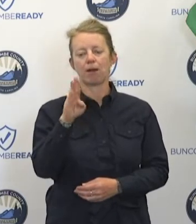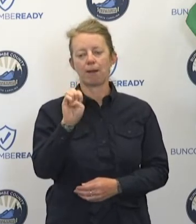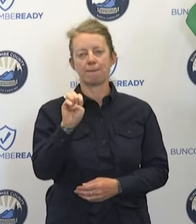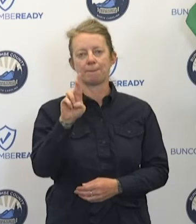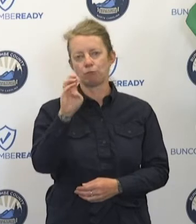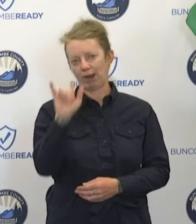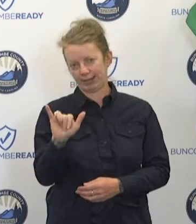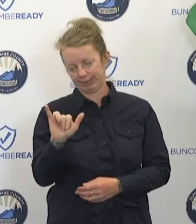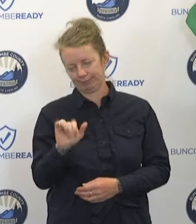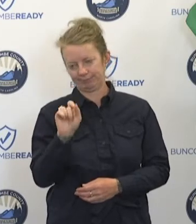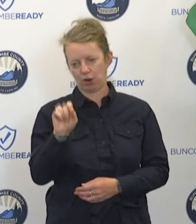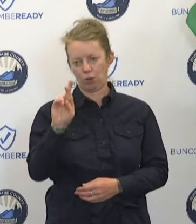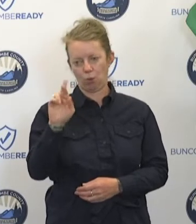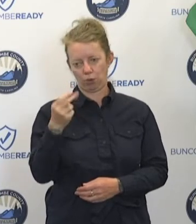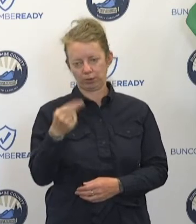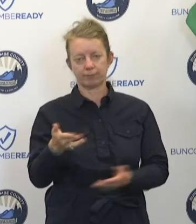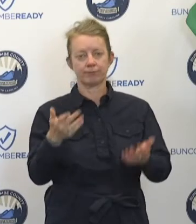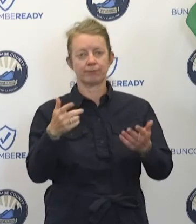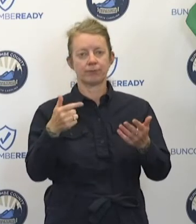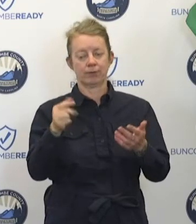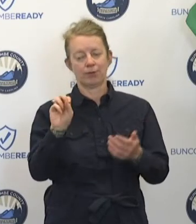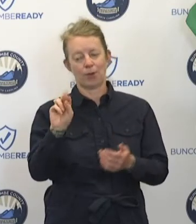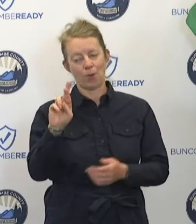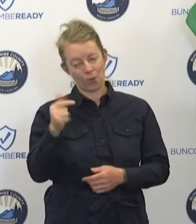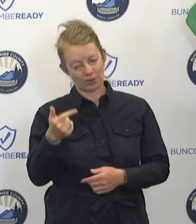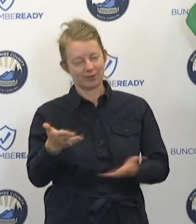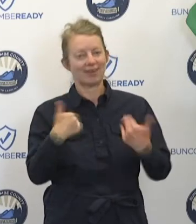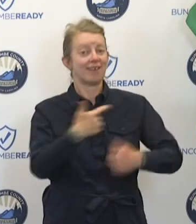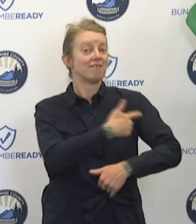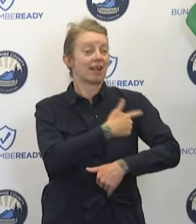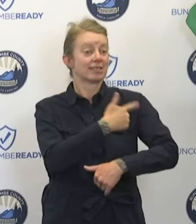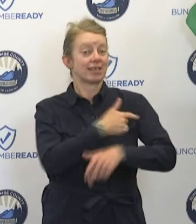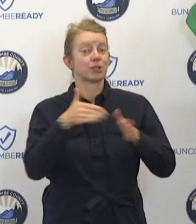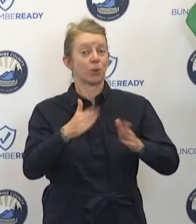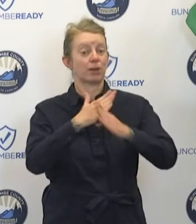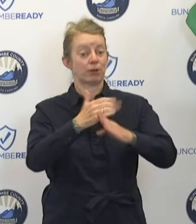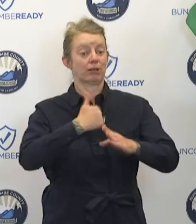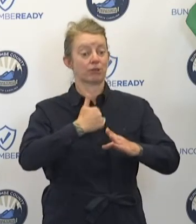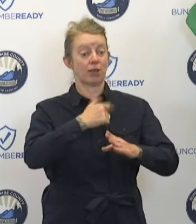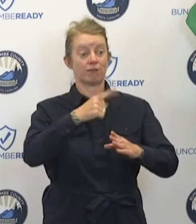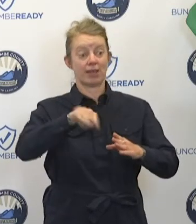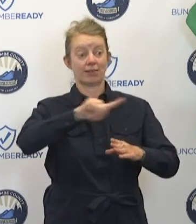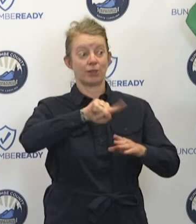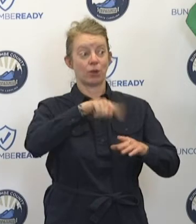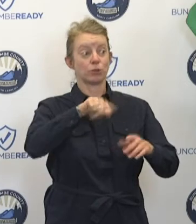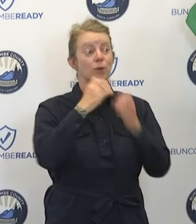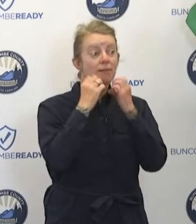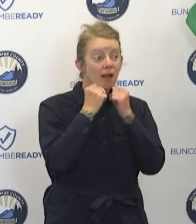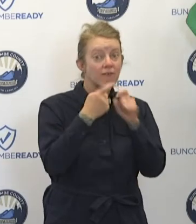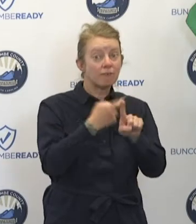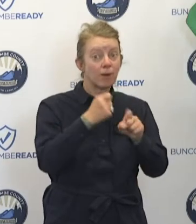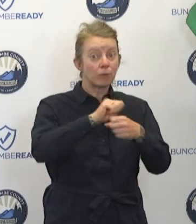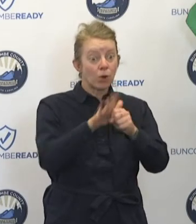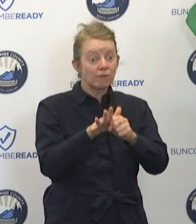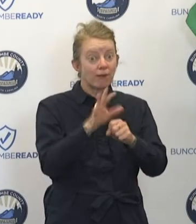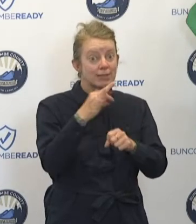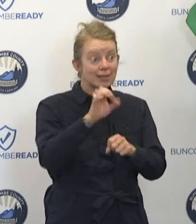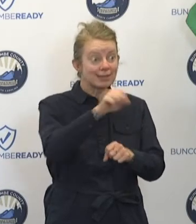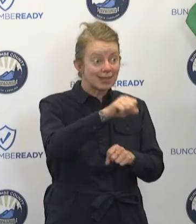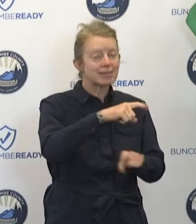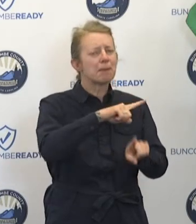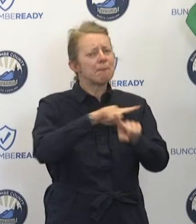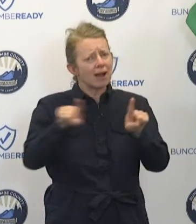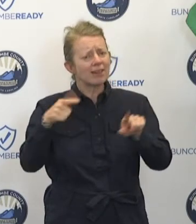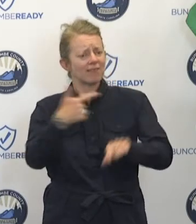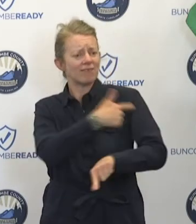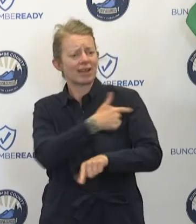Vaccines aren't just an effective way to protect ourselves and those we love from COVID-19, but they will help us get back to doing the things